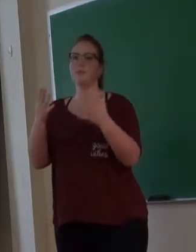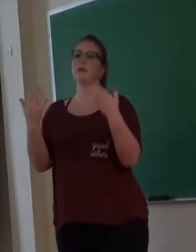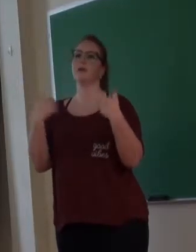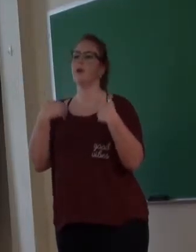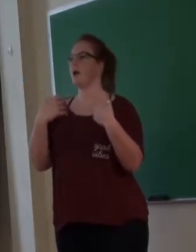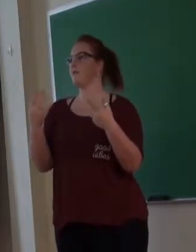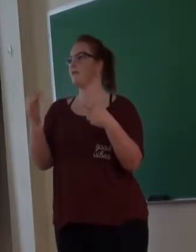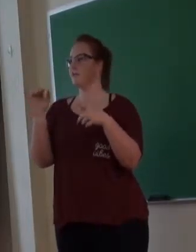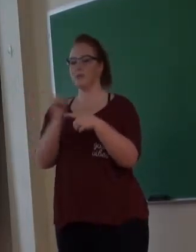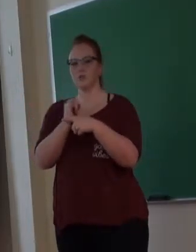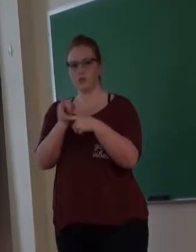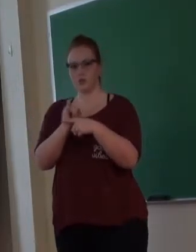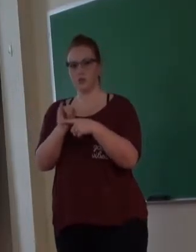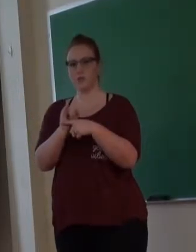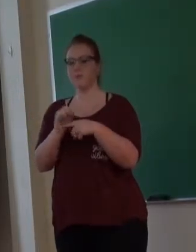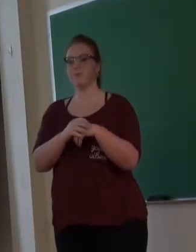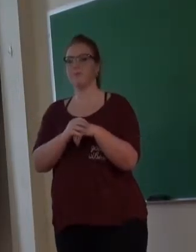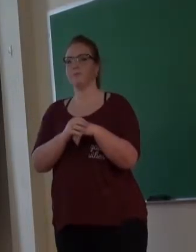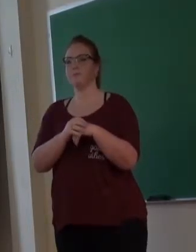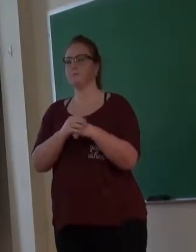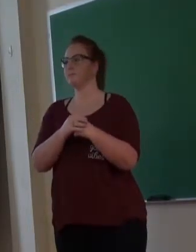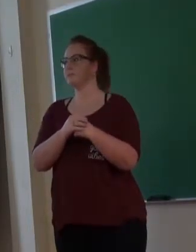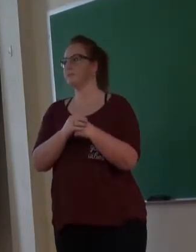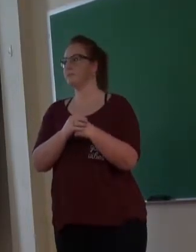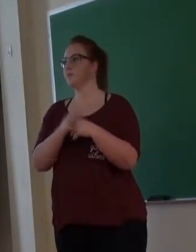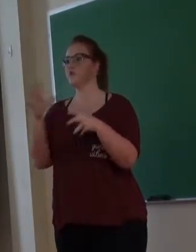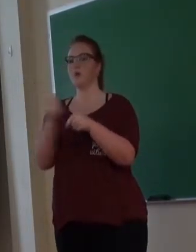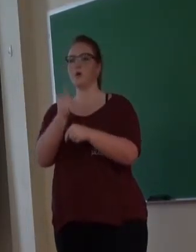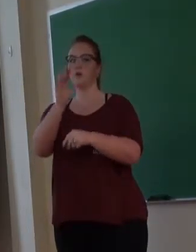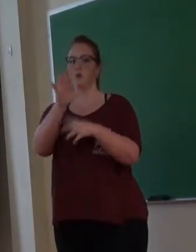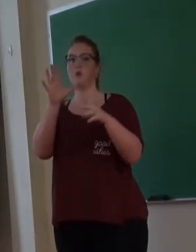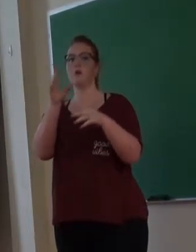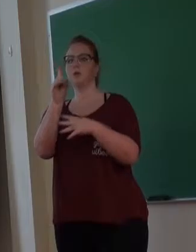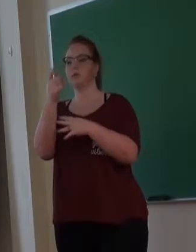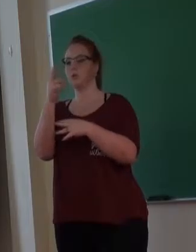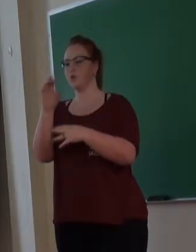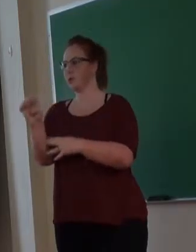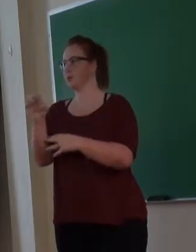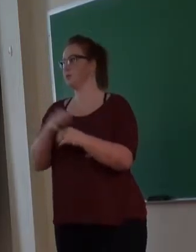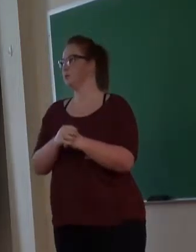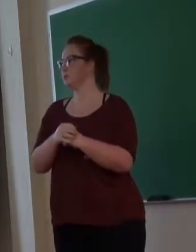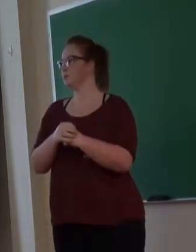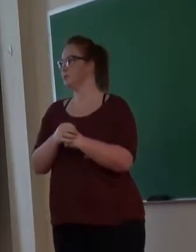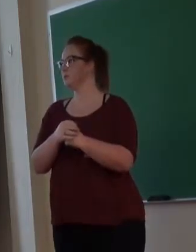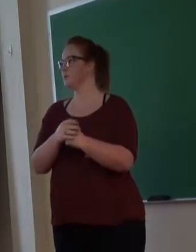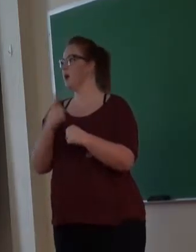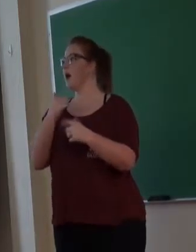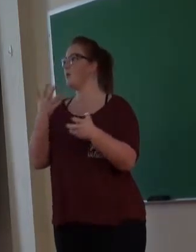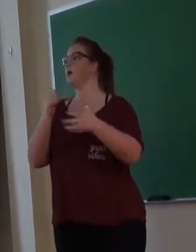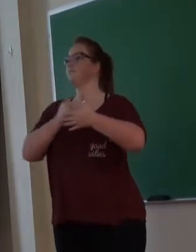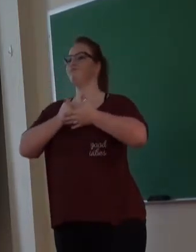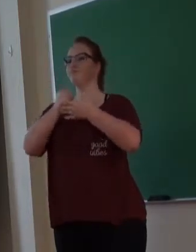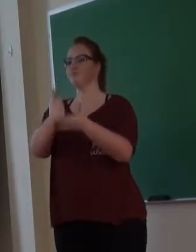you work to earn your degrees. And so what I like to do is help you guys as much as possible